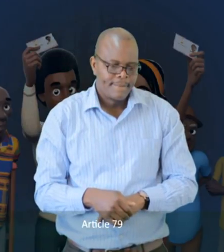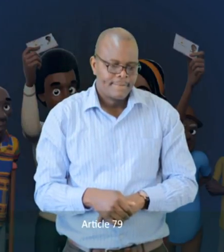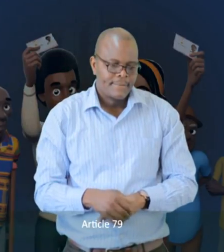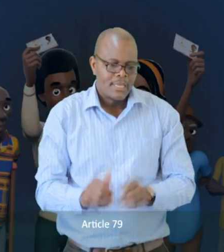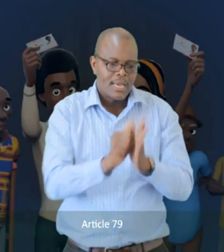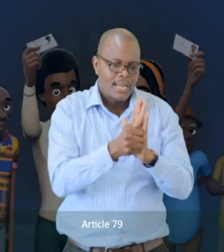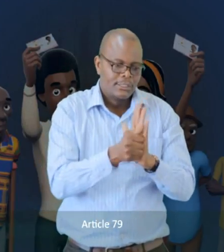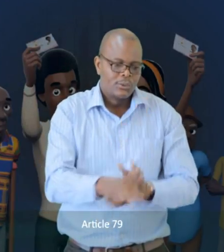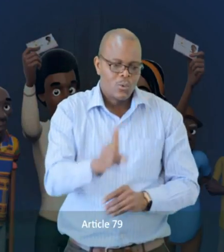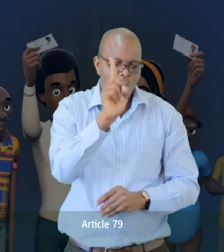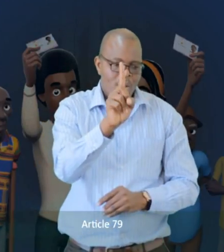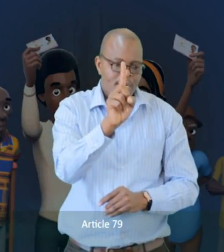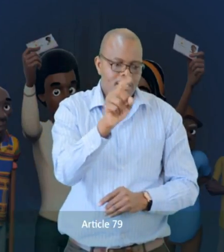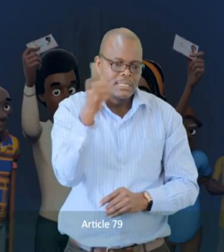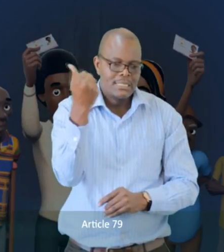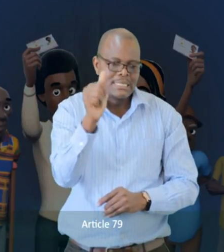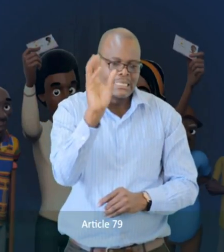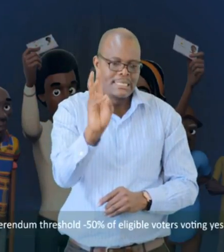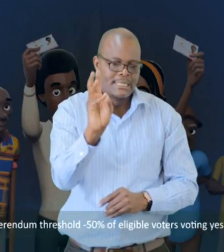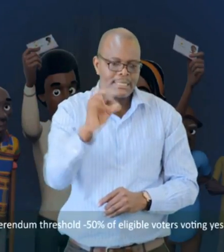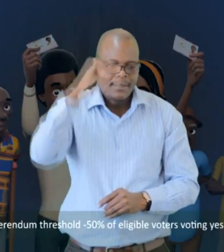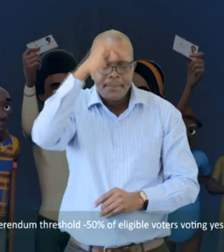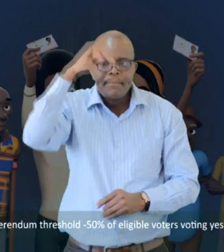Article 79. Referendum threshold.